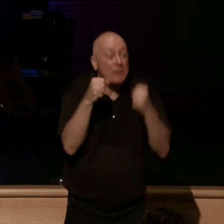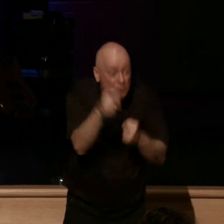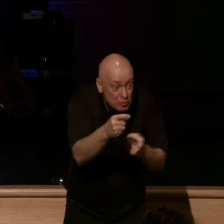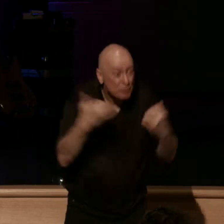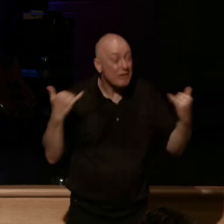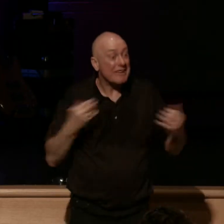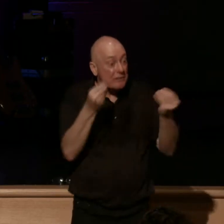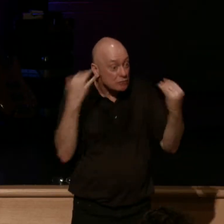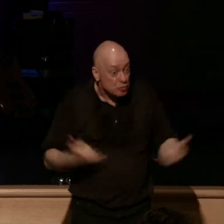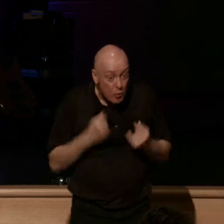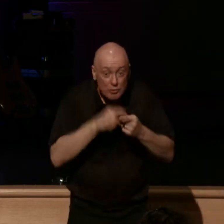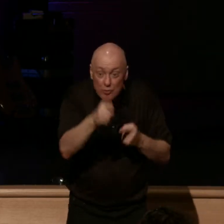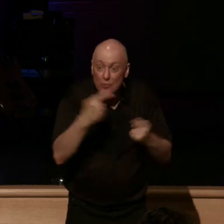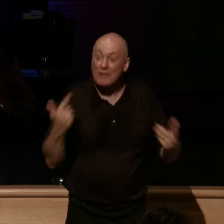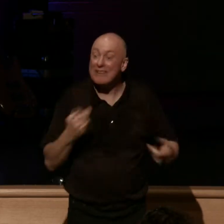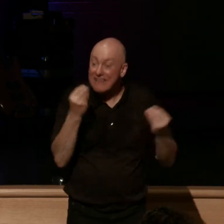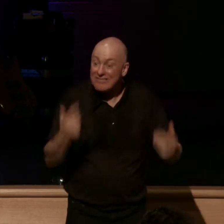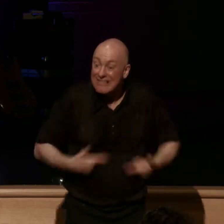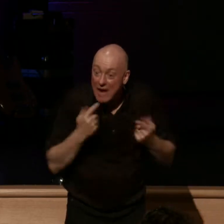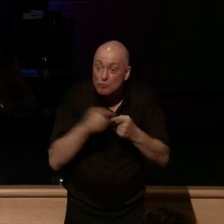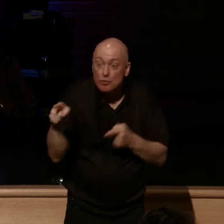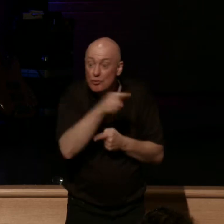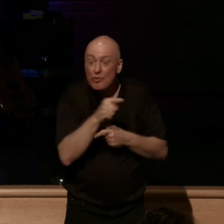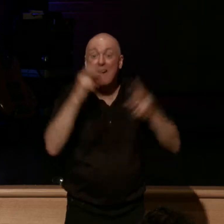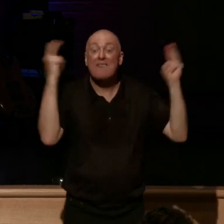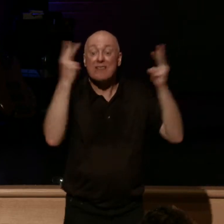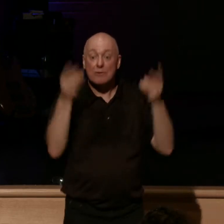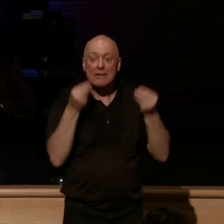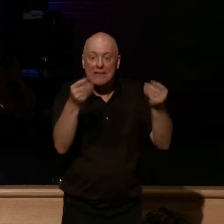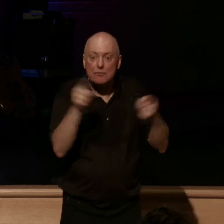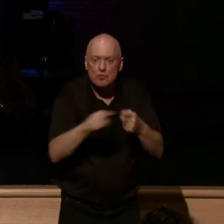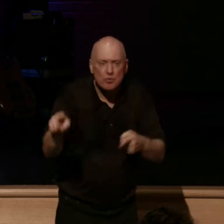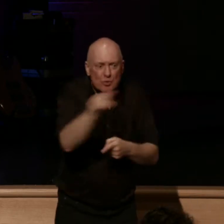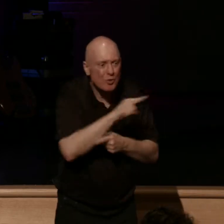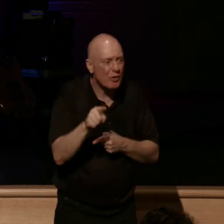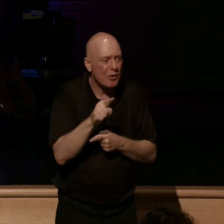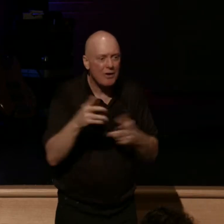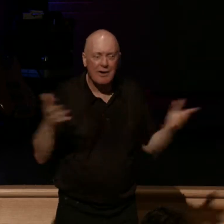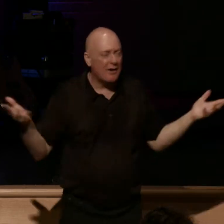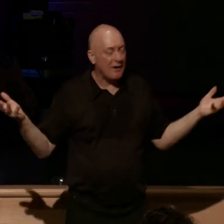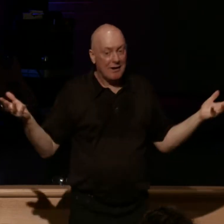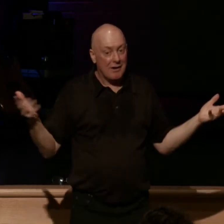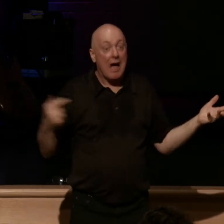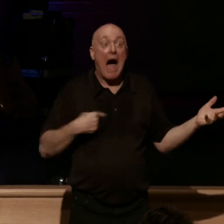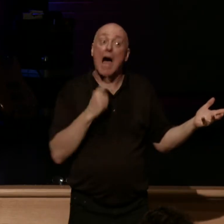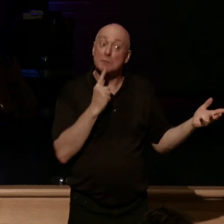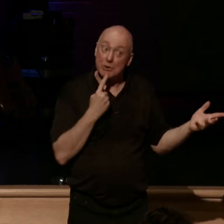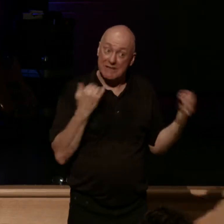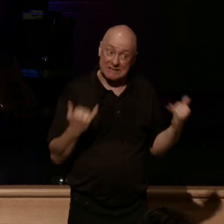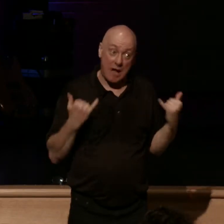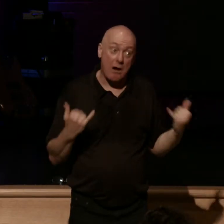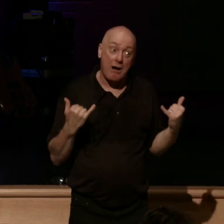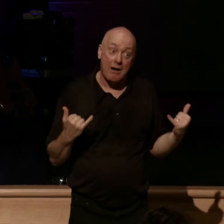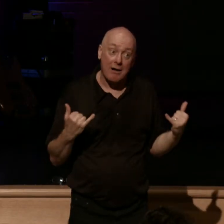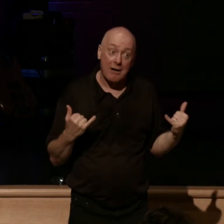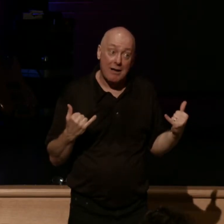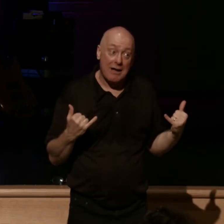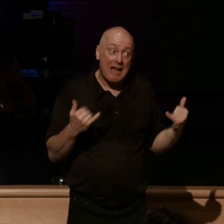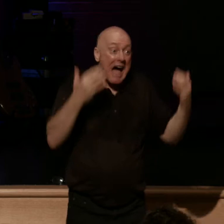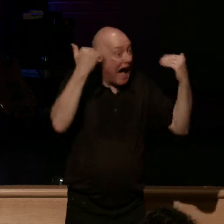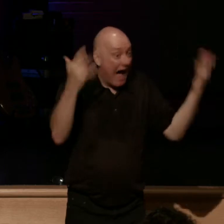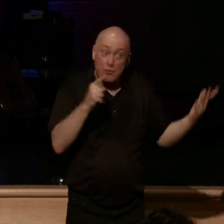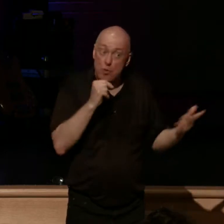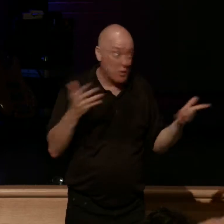joy, life, victory. I'm totally dead serious right now, and I don't know who's